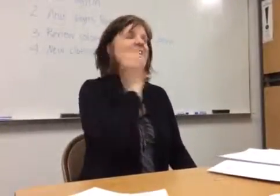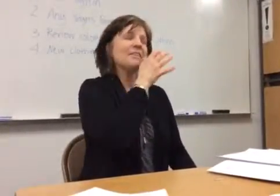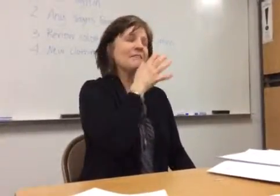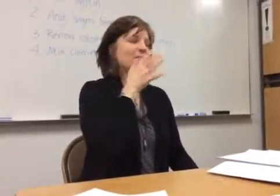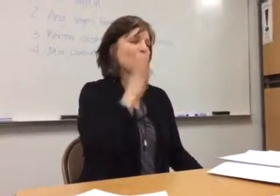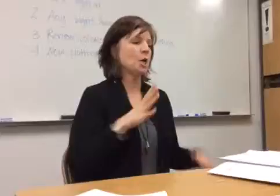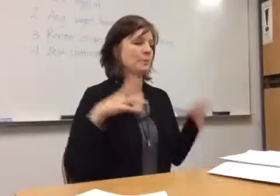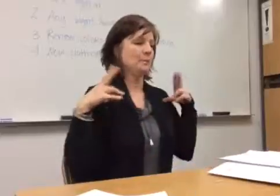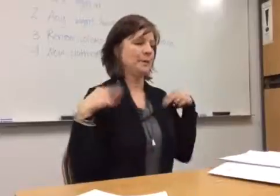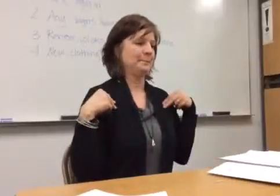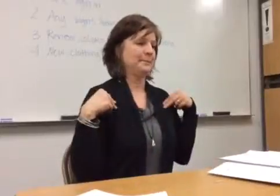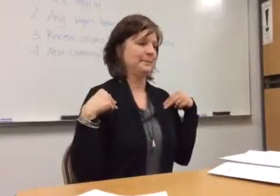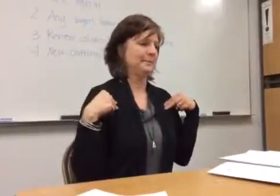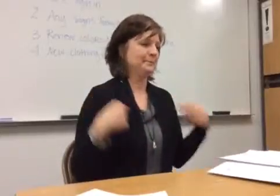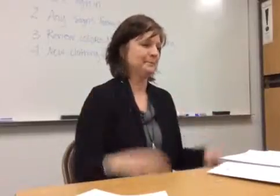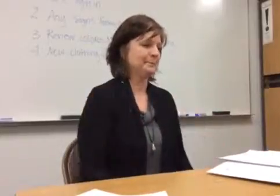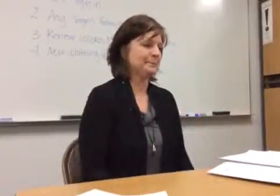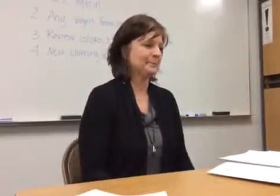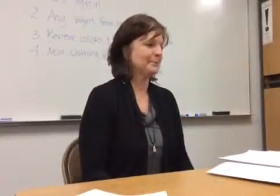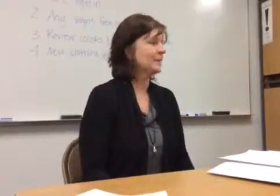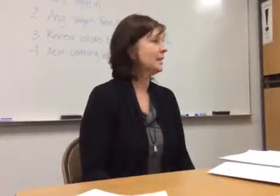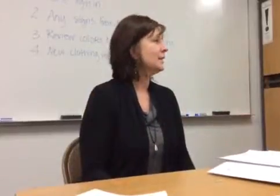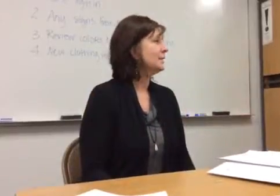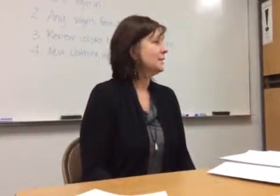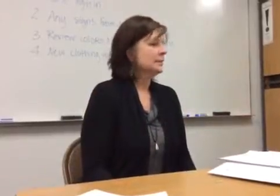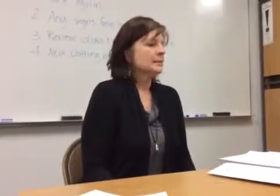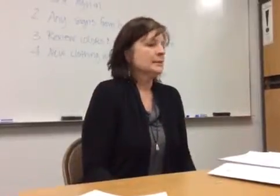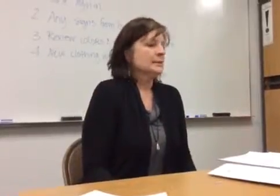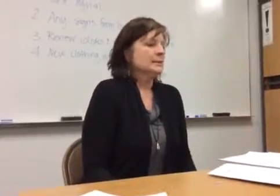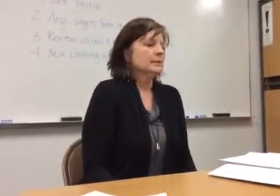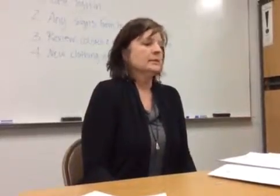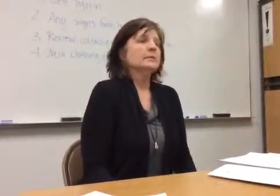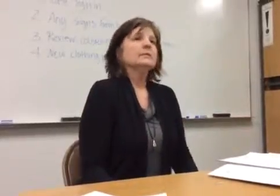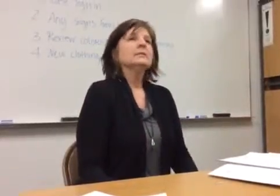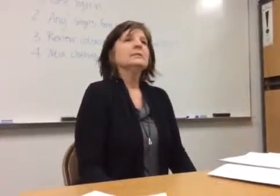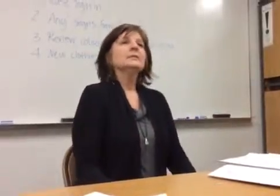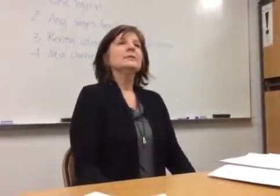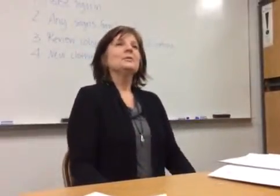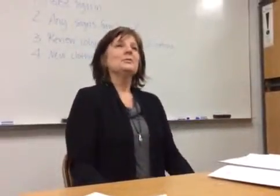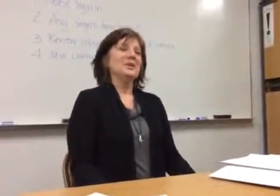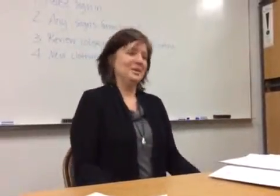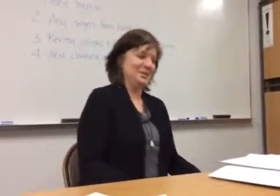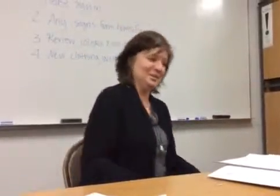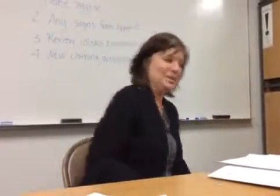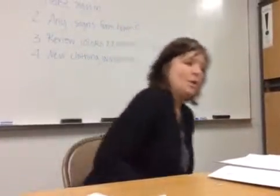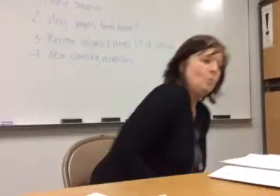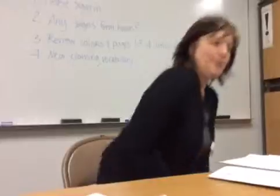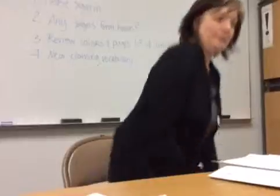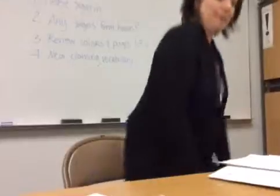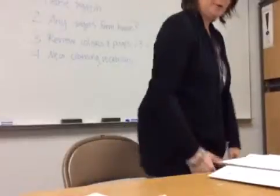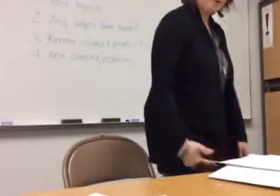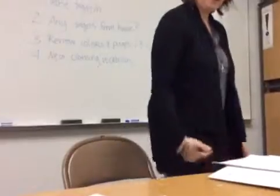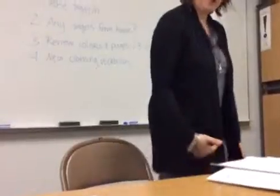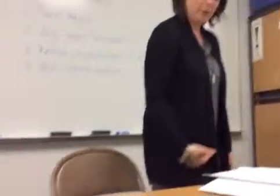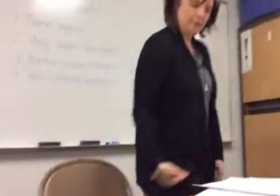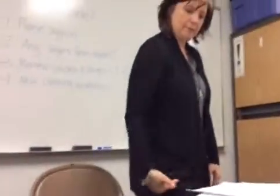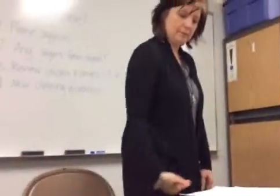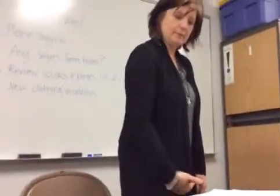Farmers. The farmer bibs. They're out of style. I saw a pair for 2014. I wish. What if I was wearing